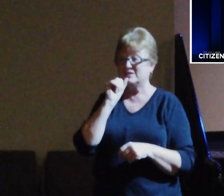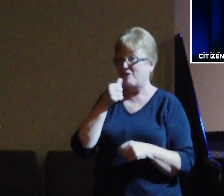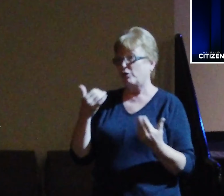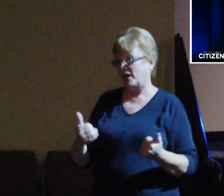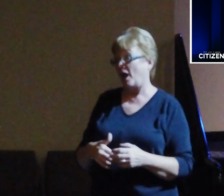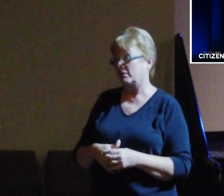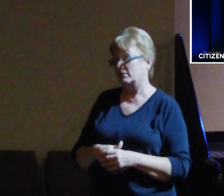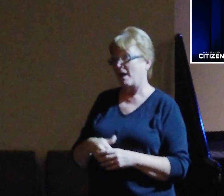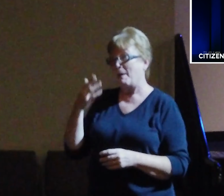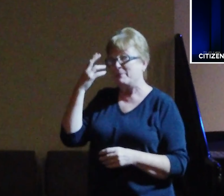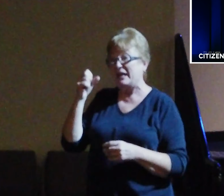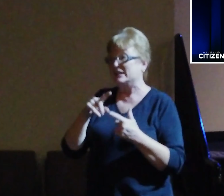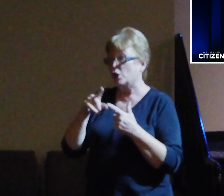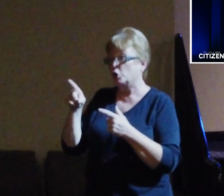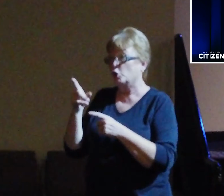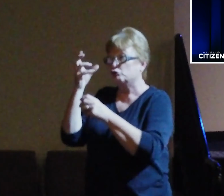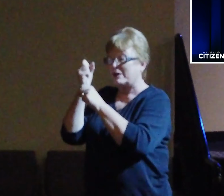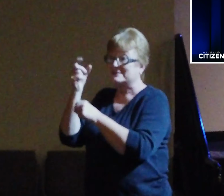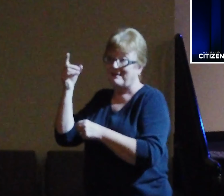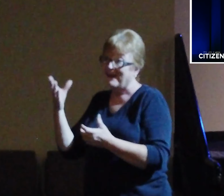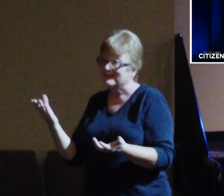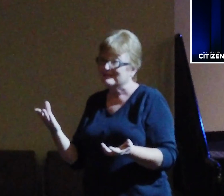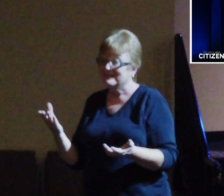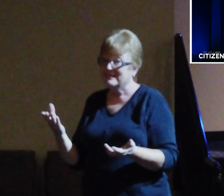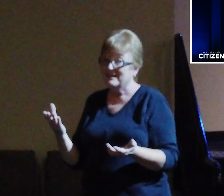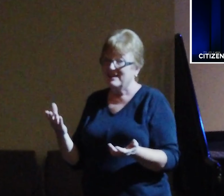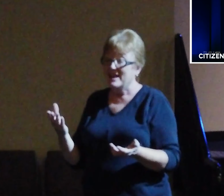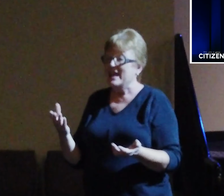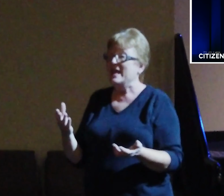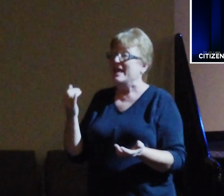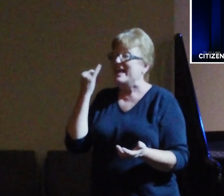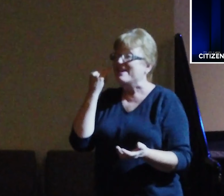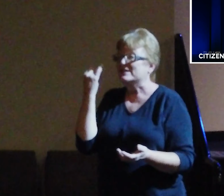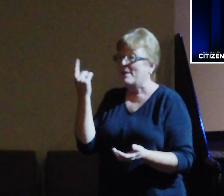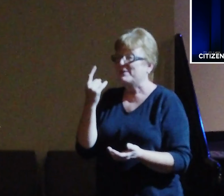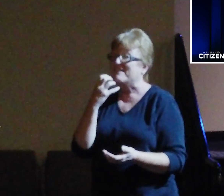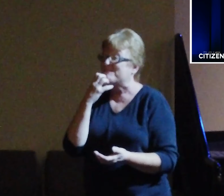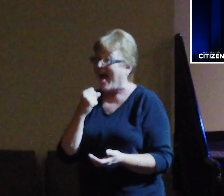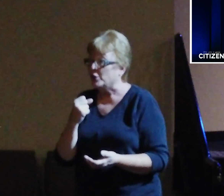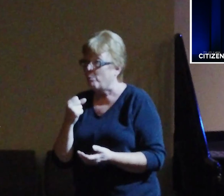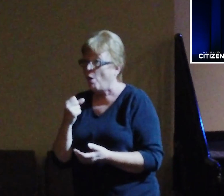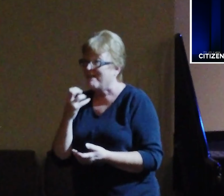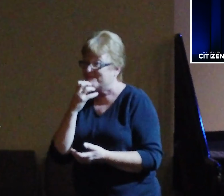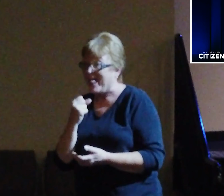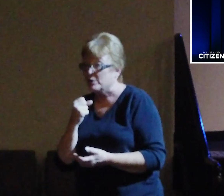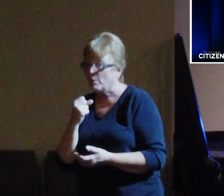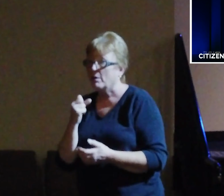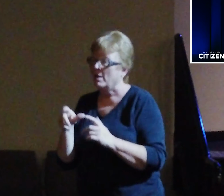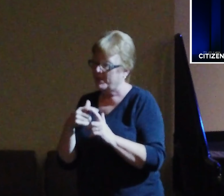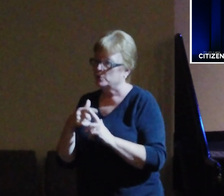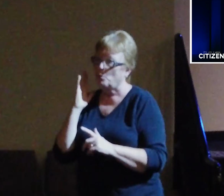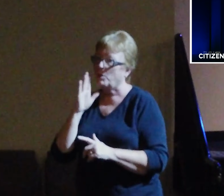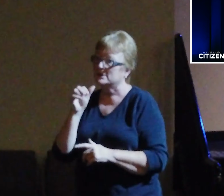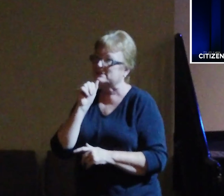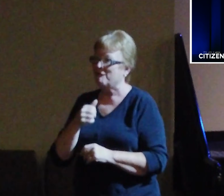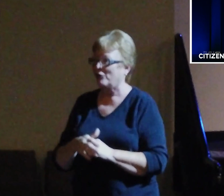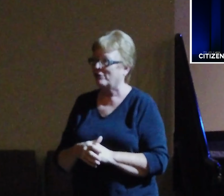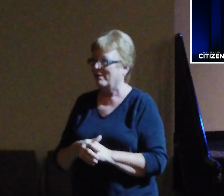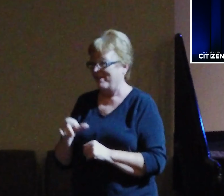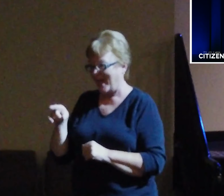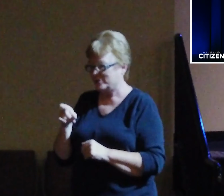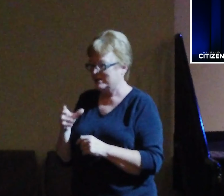Now, if something isn't of value to us, we wouldn't suffer for it. And we certainly wouldn't see anything redemptive in that suffering,